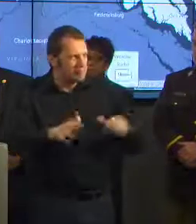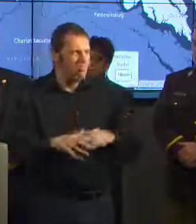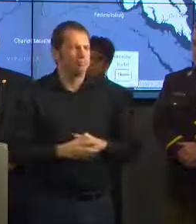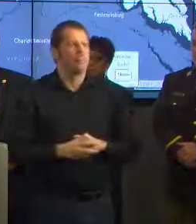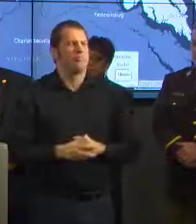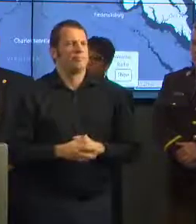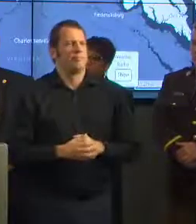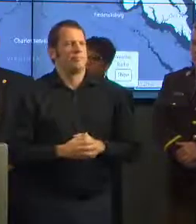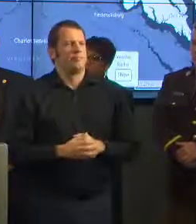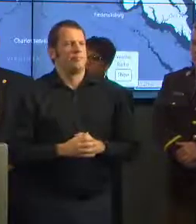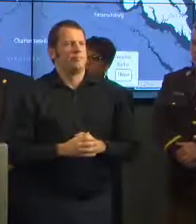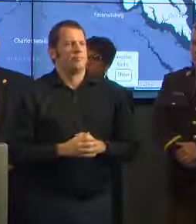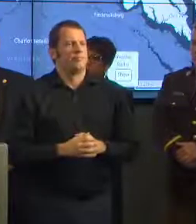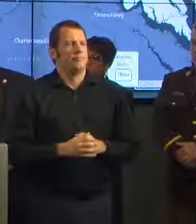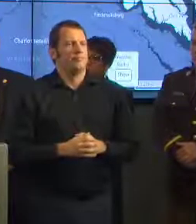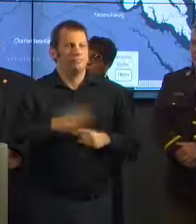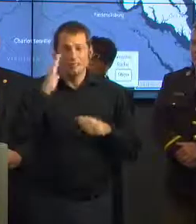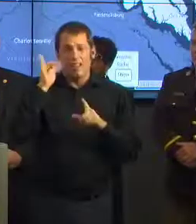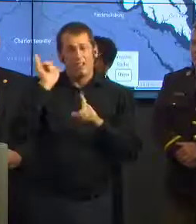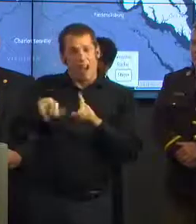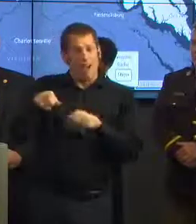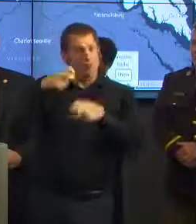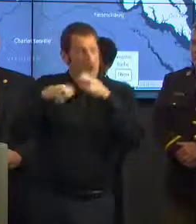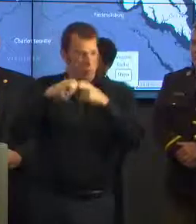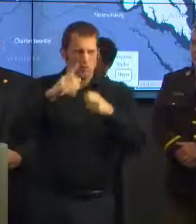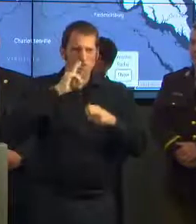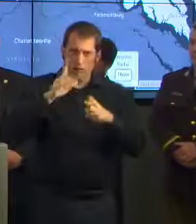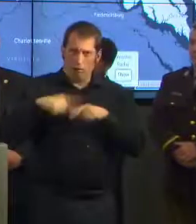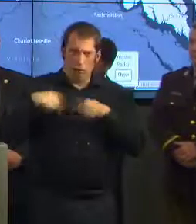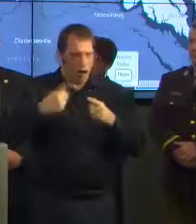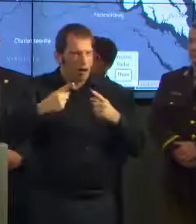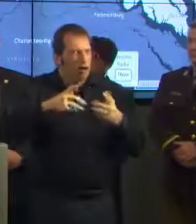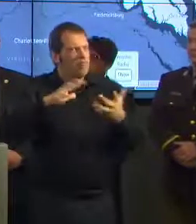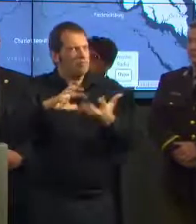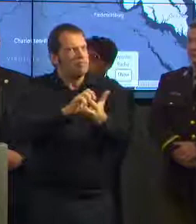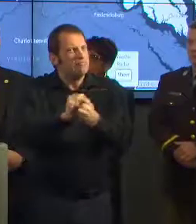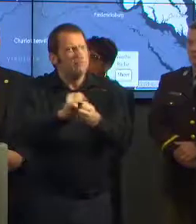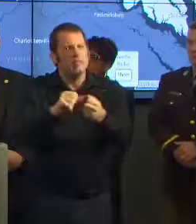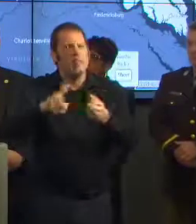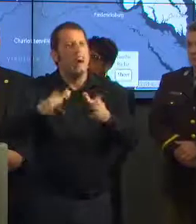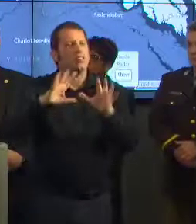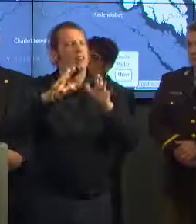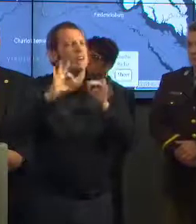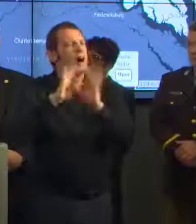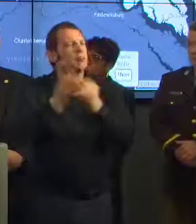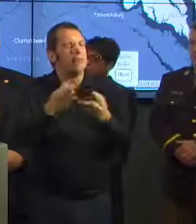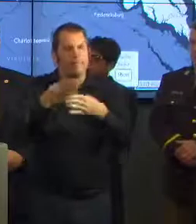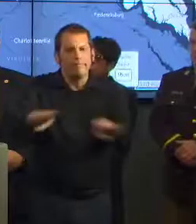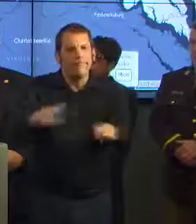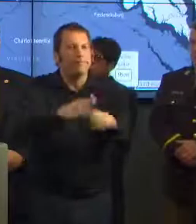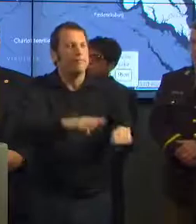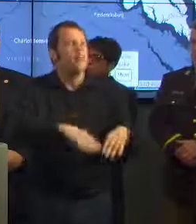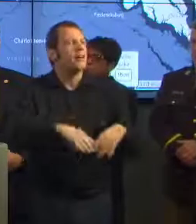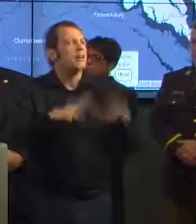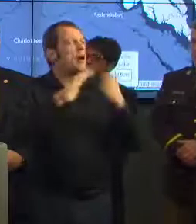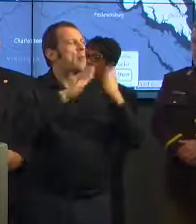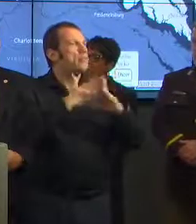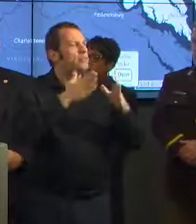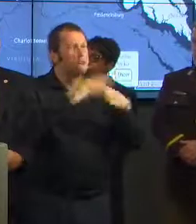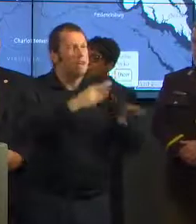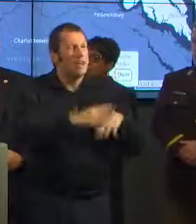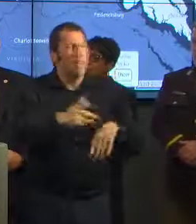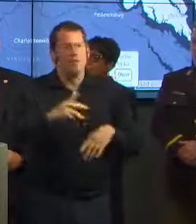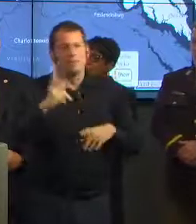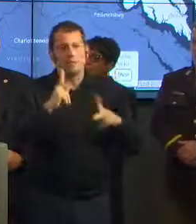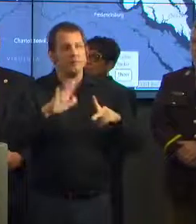devastating communities, and killing more and more Marylanders every day. I signed a